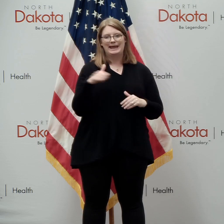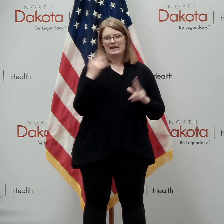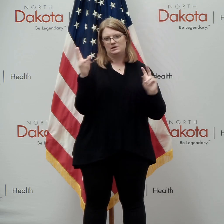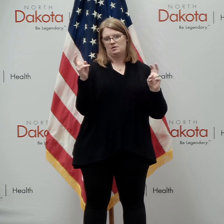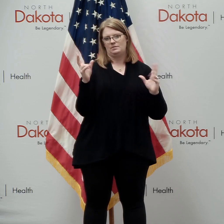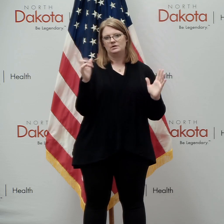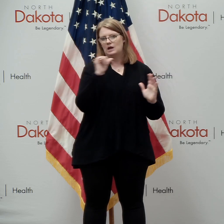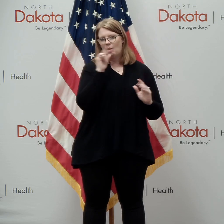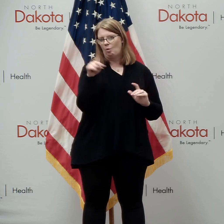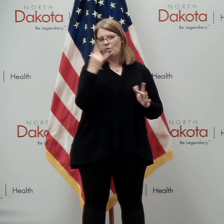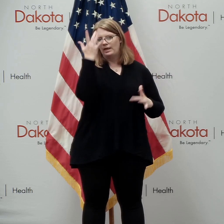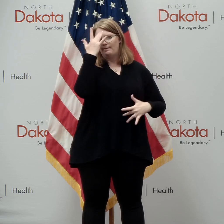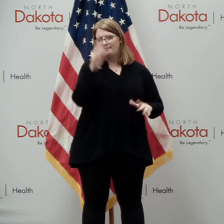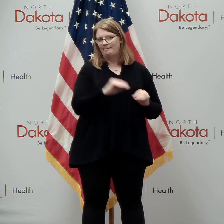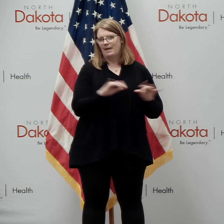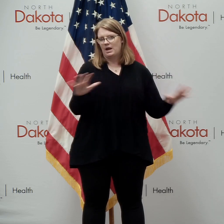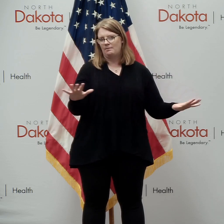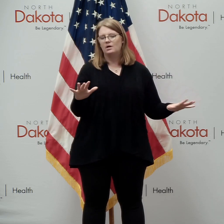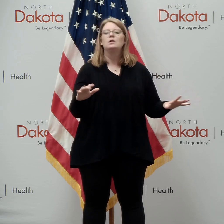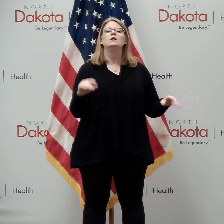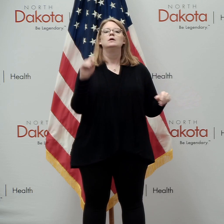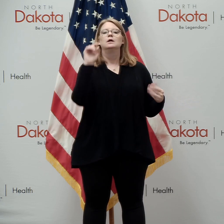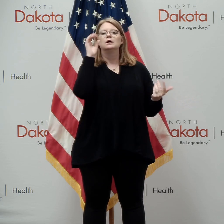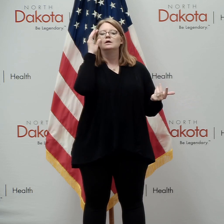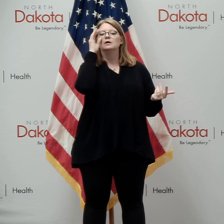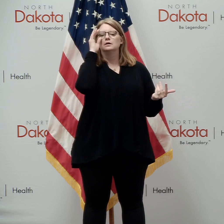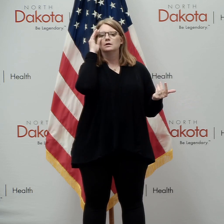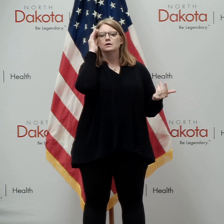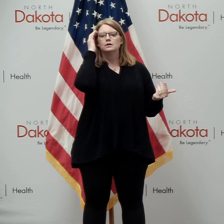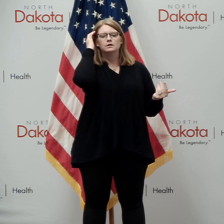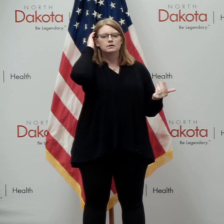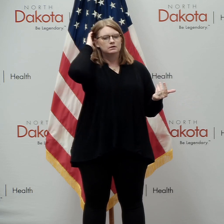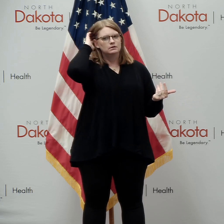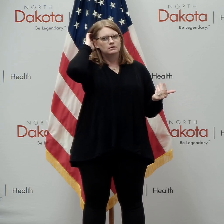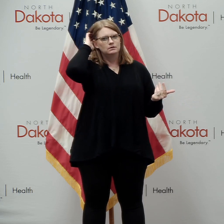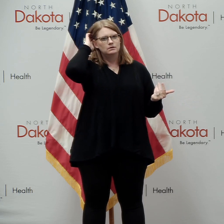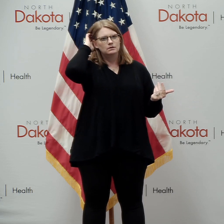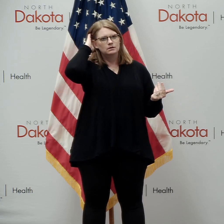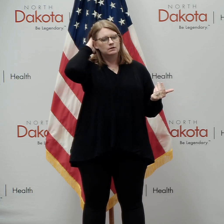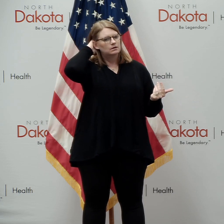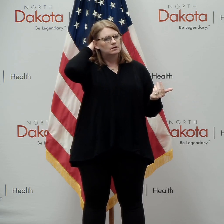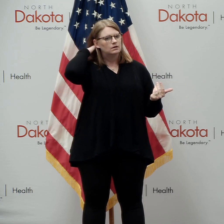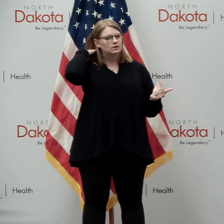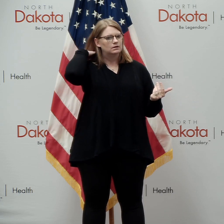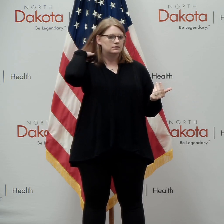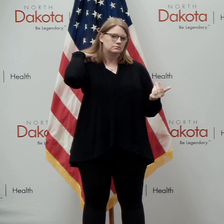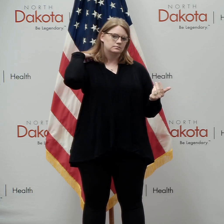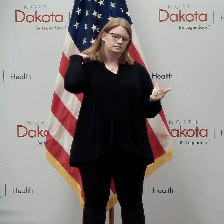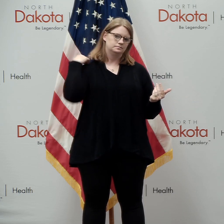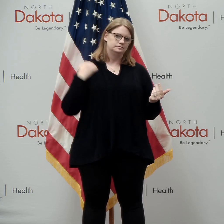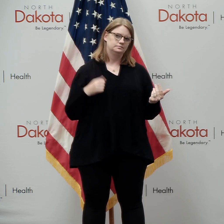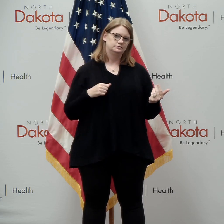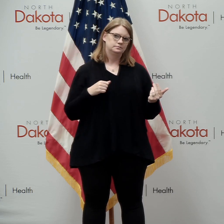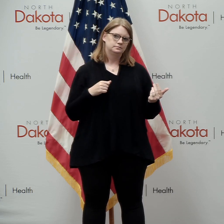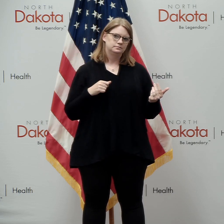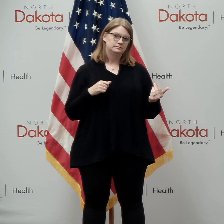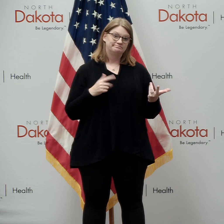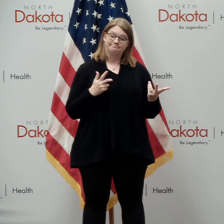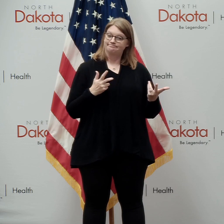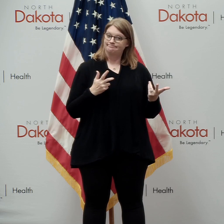just the pandemic. And again, one of the things that we're going to have to make sure that we're helping